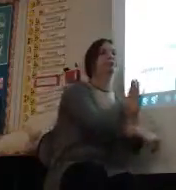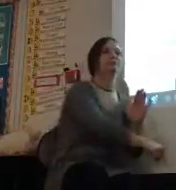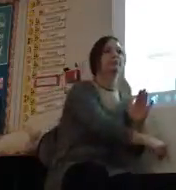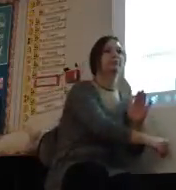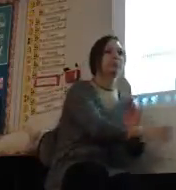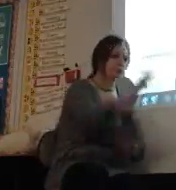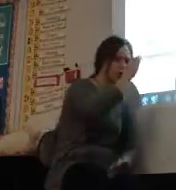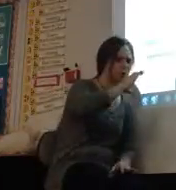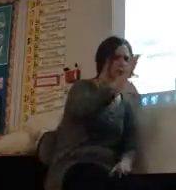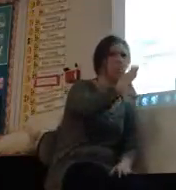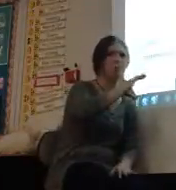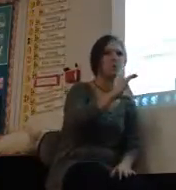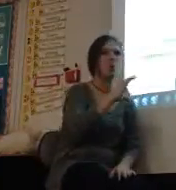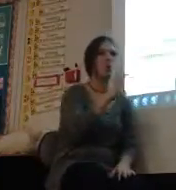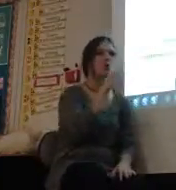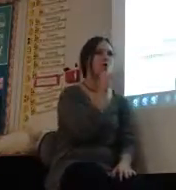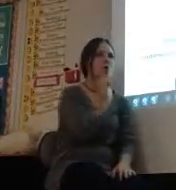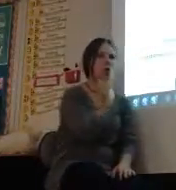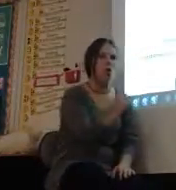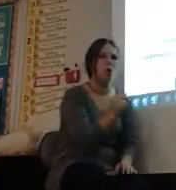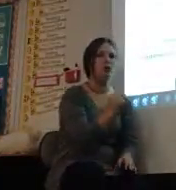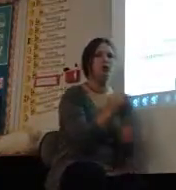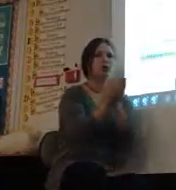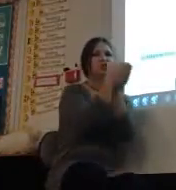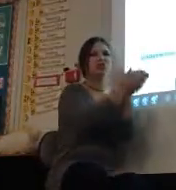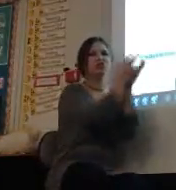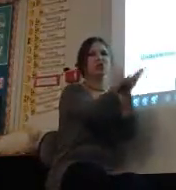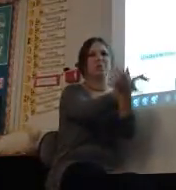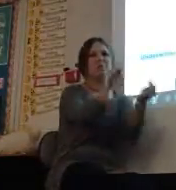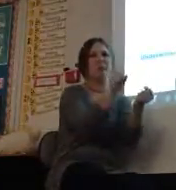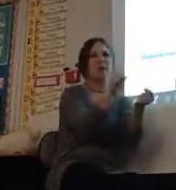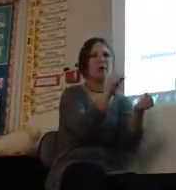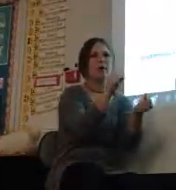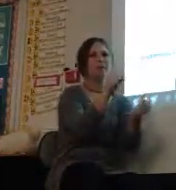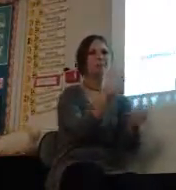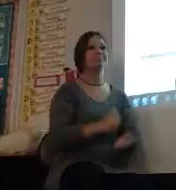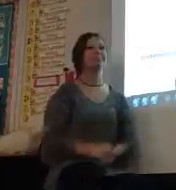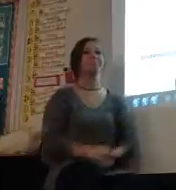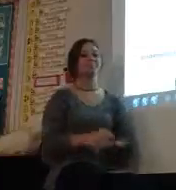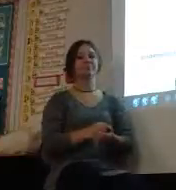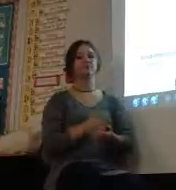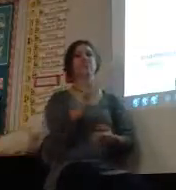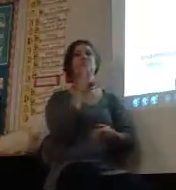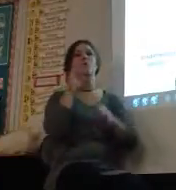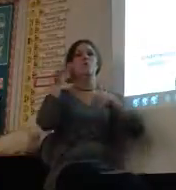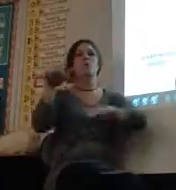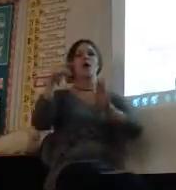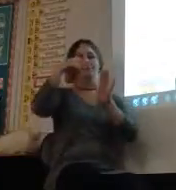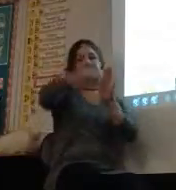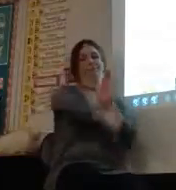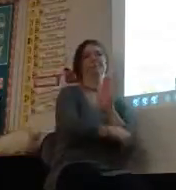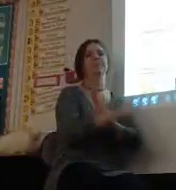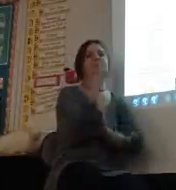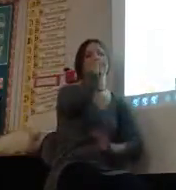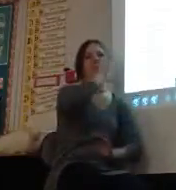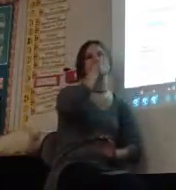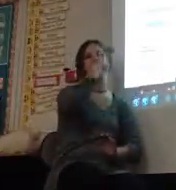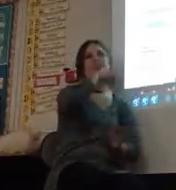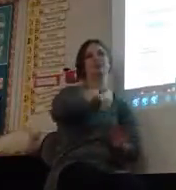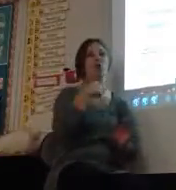an ancient undersea shipwreck. Underwater Explorer. Exploring the deep ocean can be dangerous,